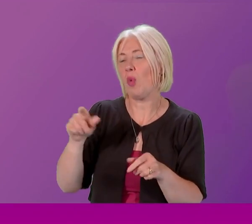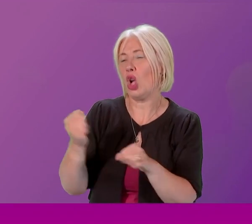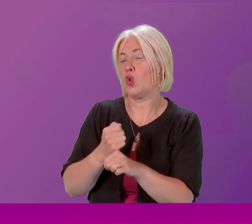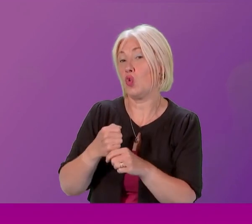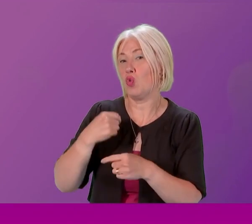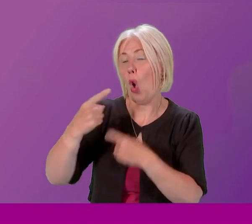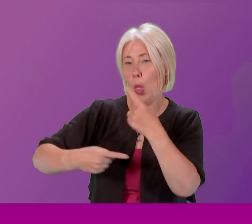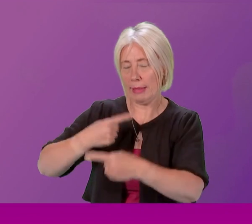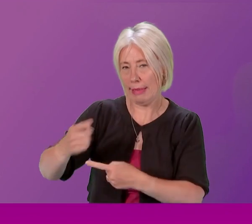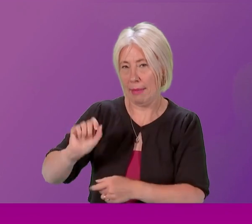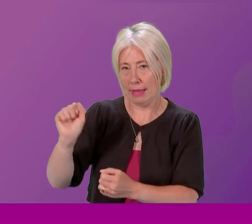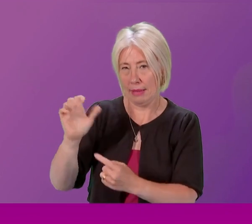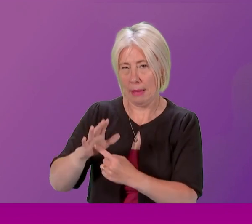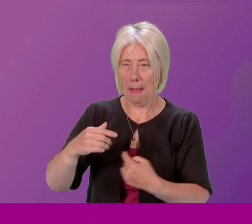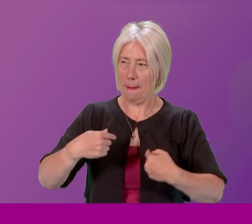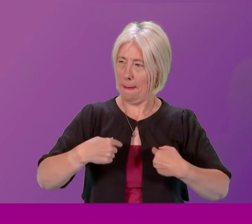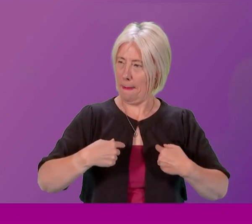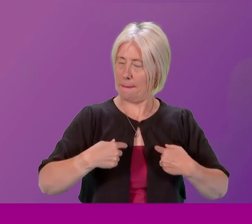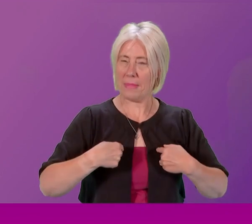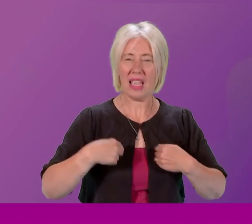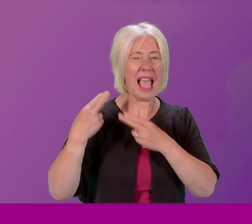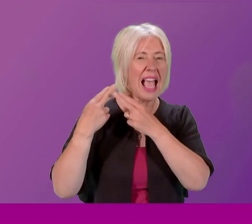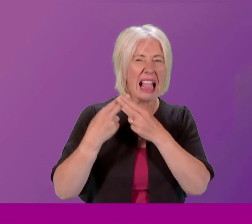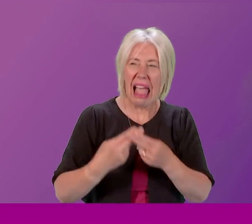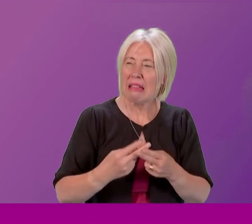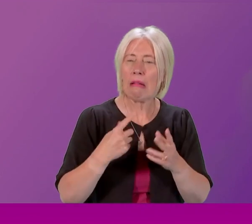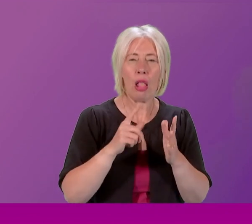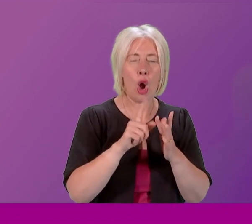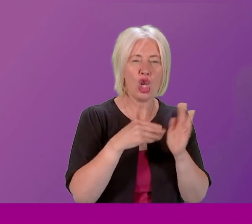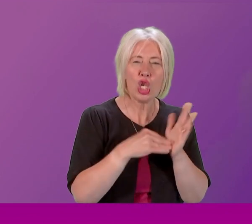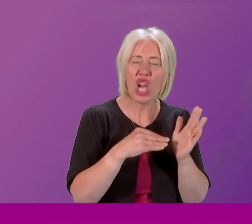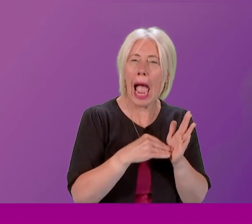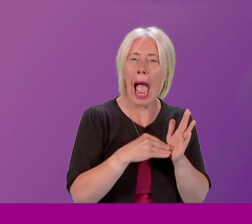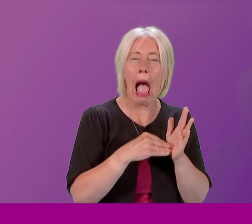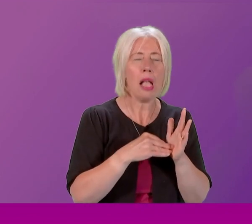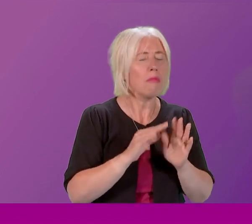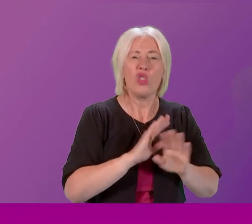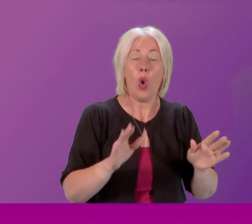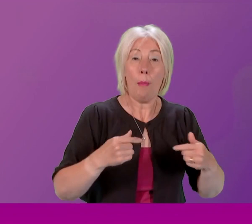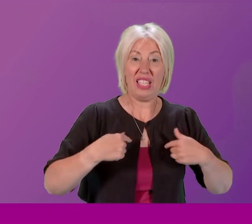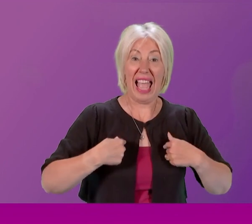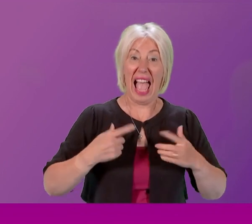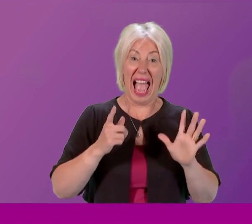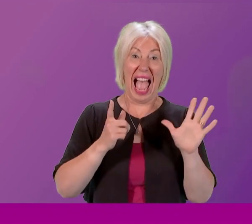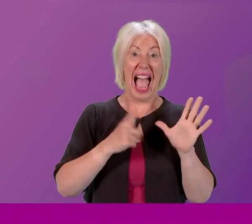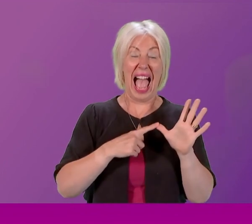project. But I haven't seen myself as a classical musician, a jazz musician, or any other type of musician. It's just a musician. And